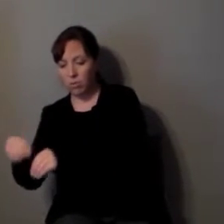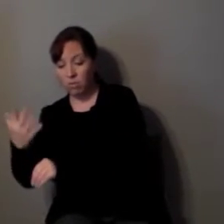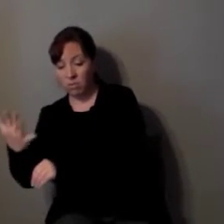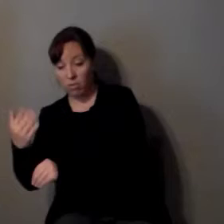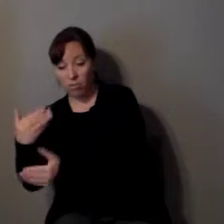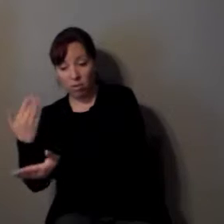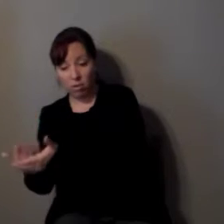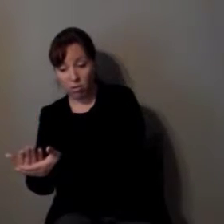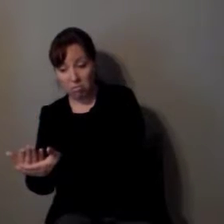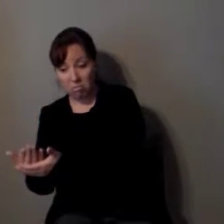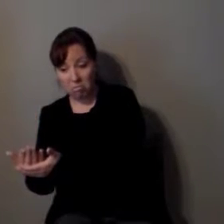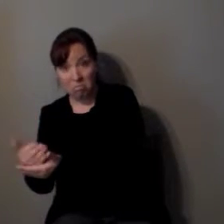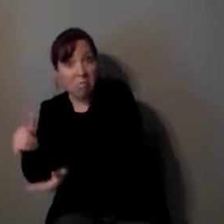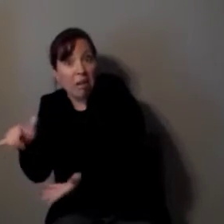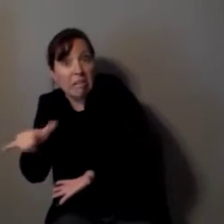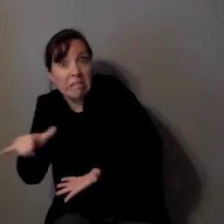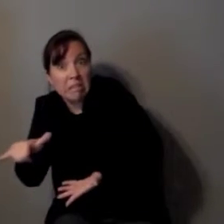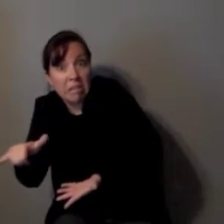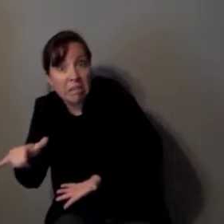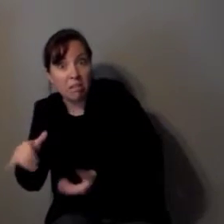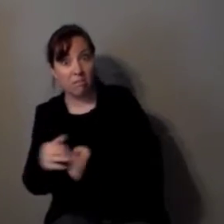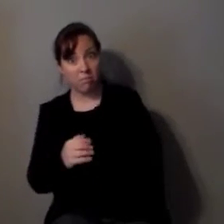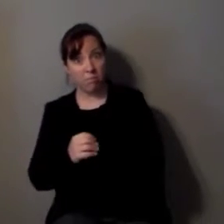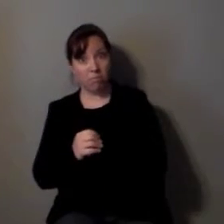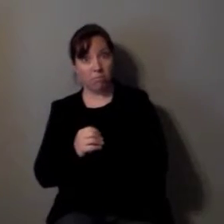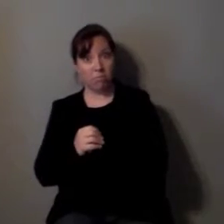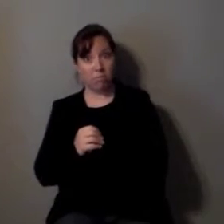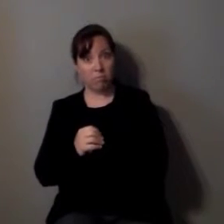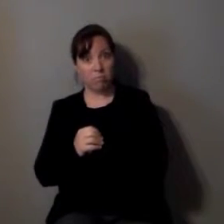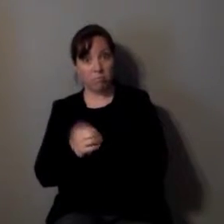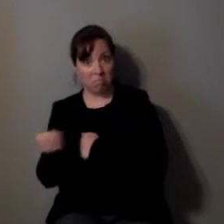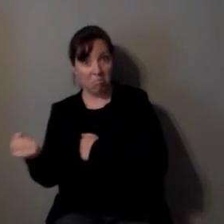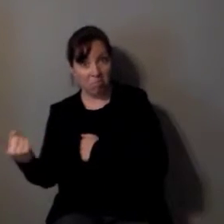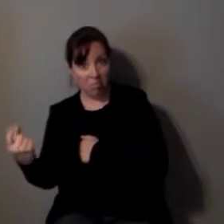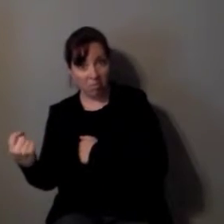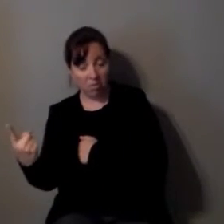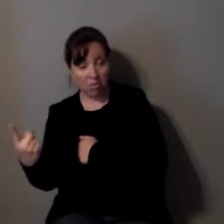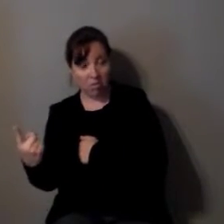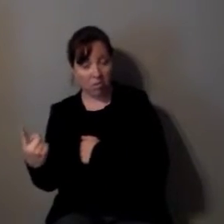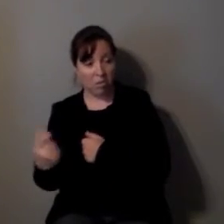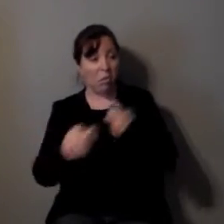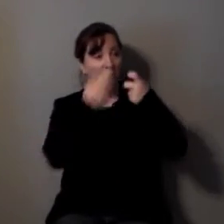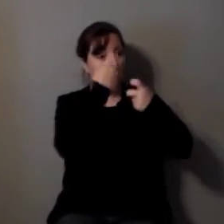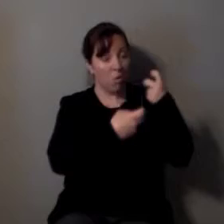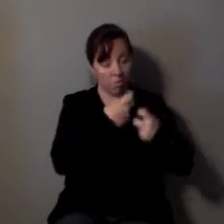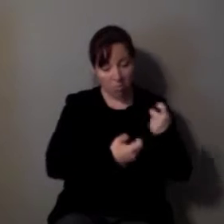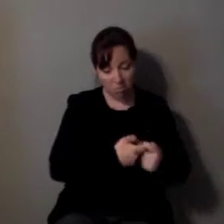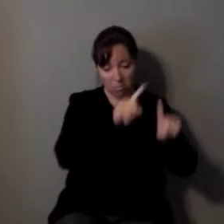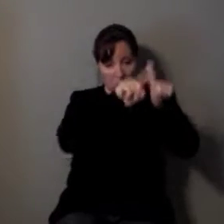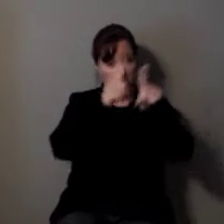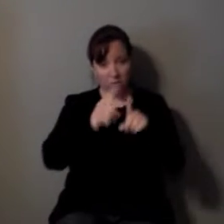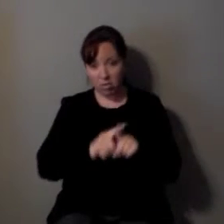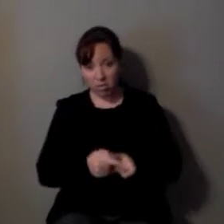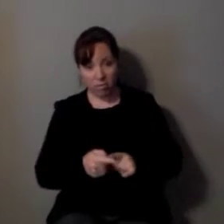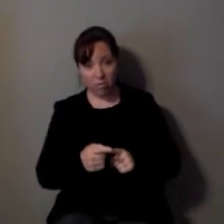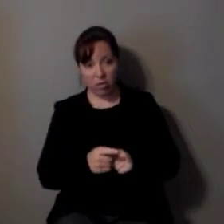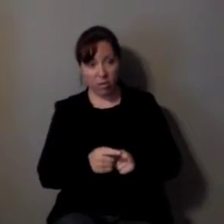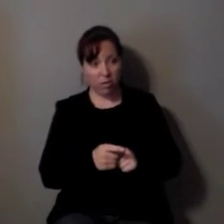And I think you might want to try this on a bunch of problems, and you'll see it always works out. That it doesn't matter what order you add. 5 plus 6 is the same thing as 6